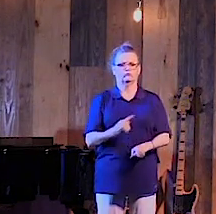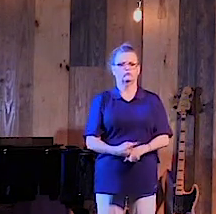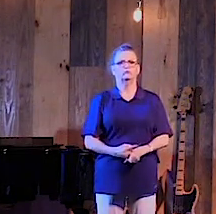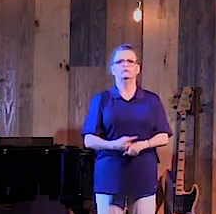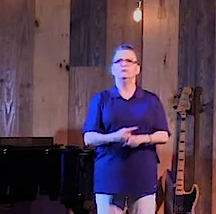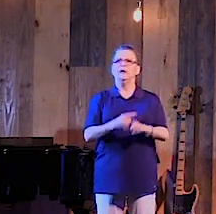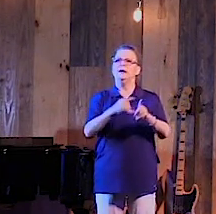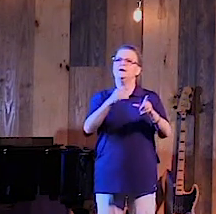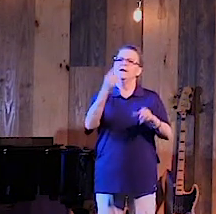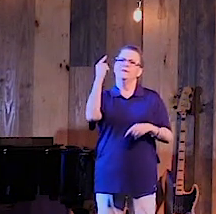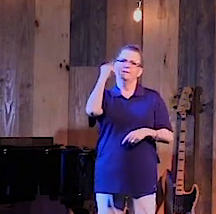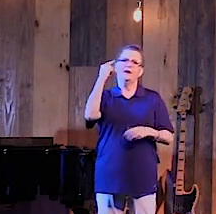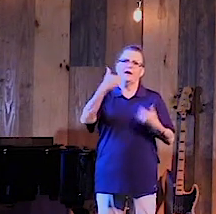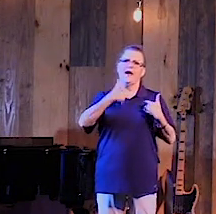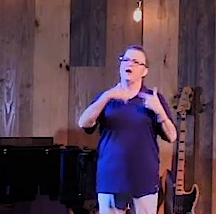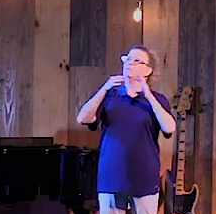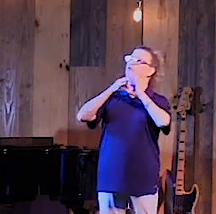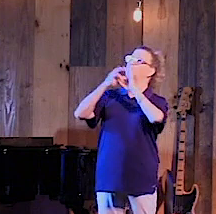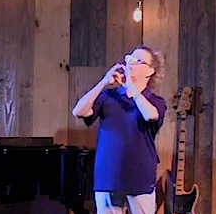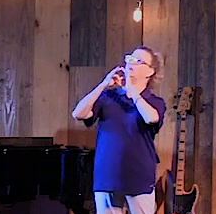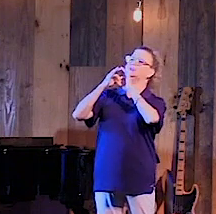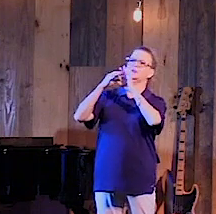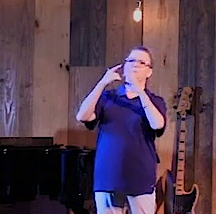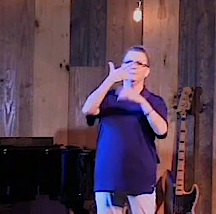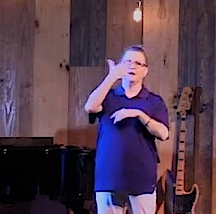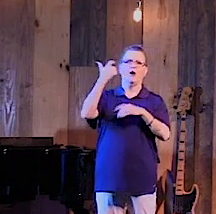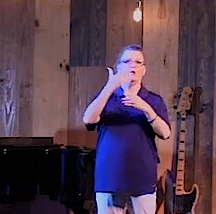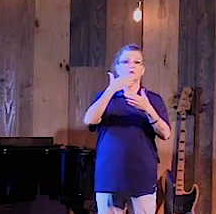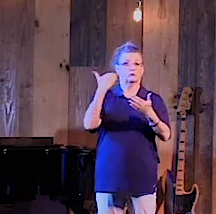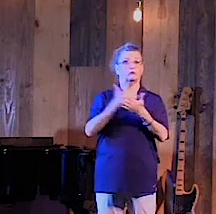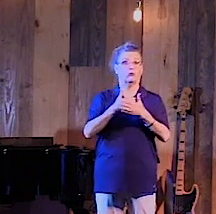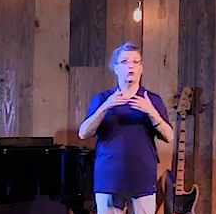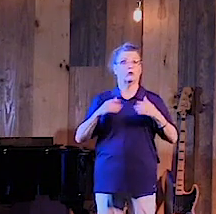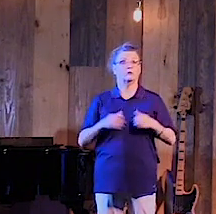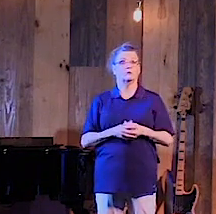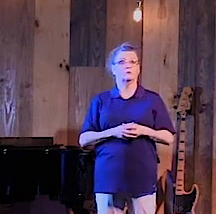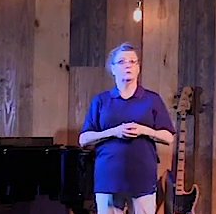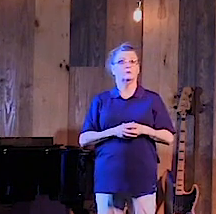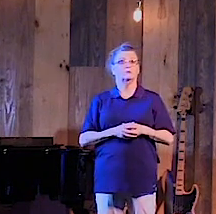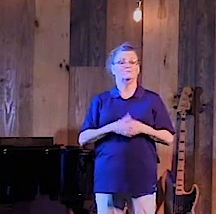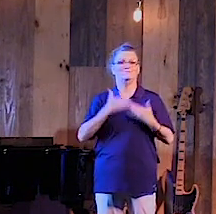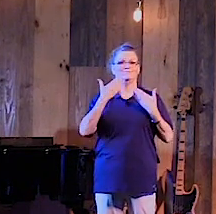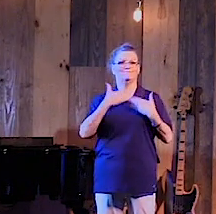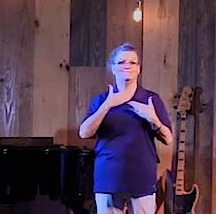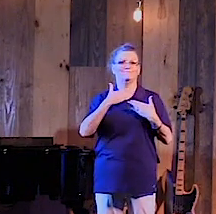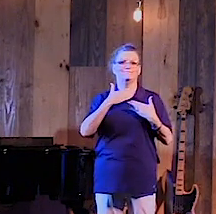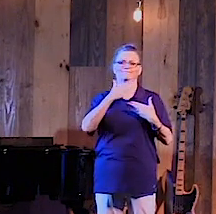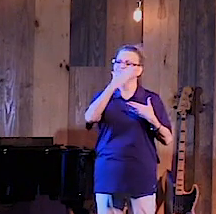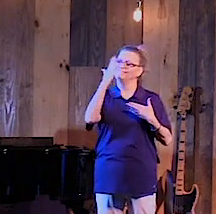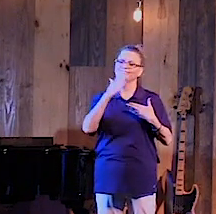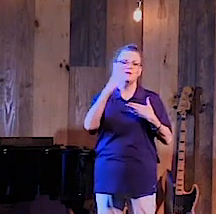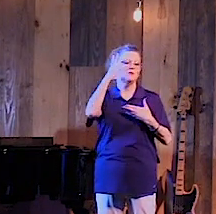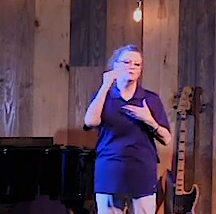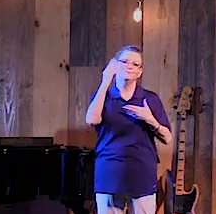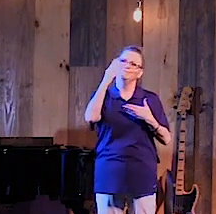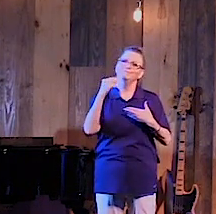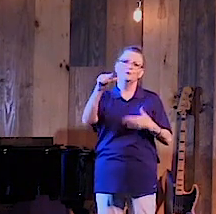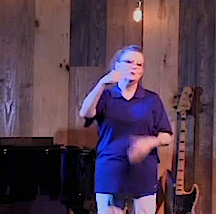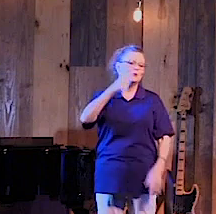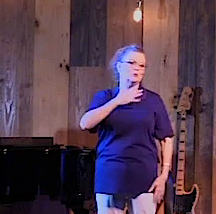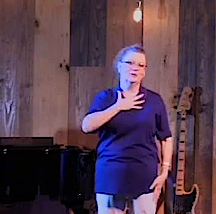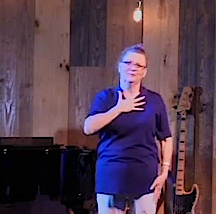and thinks they have a relationship with God because of this. Sadly, they have never experienced God's grace and have